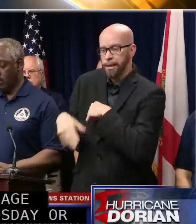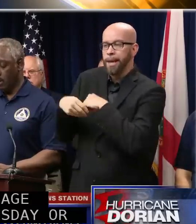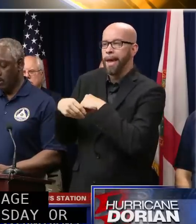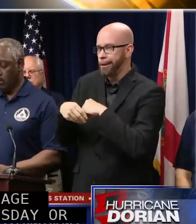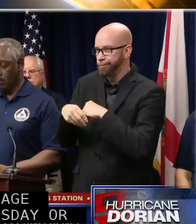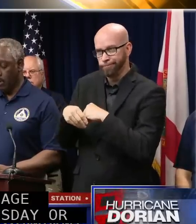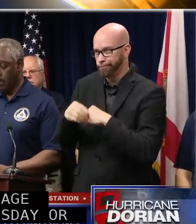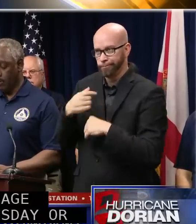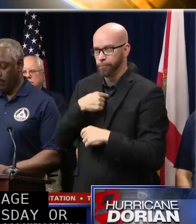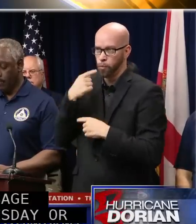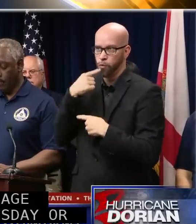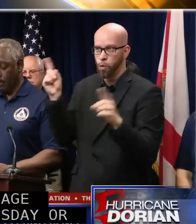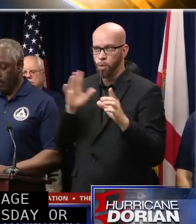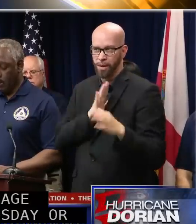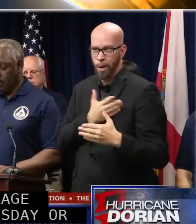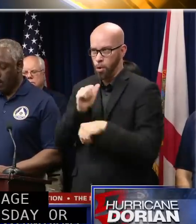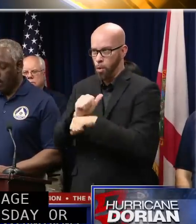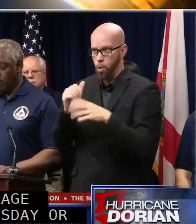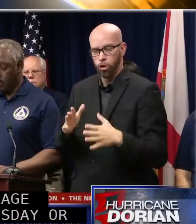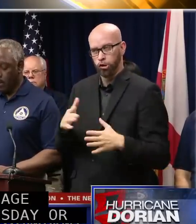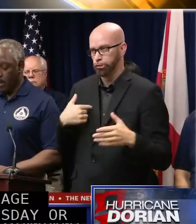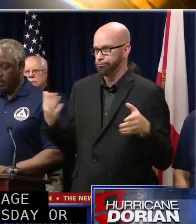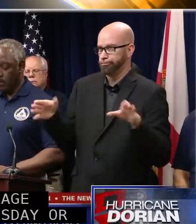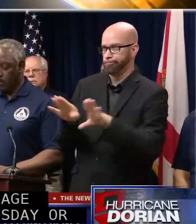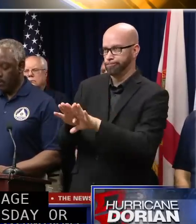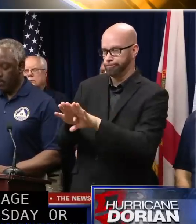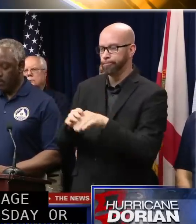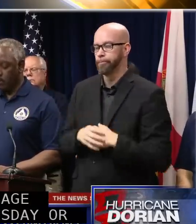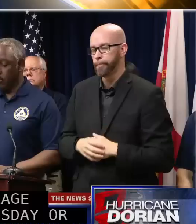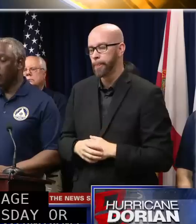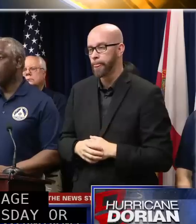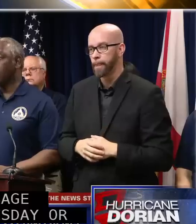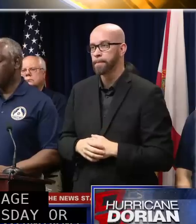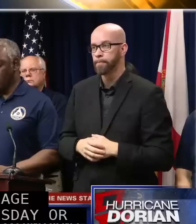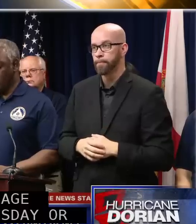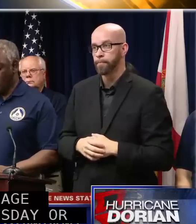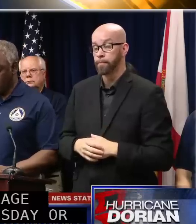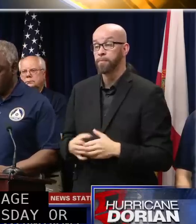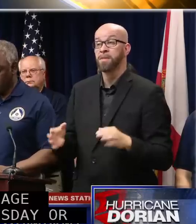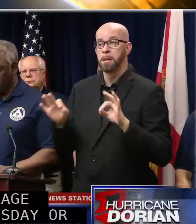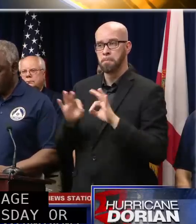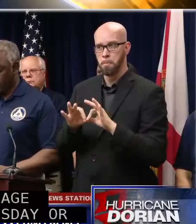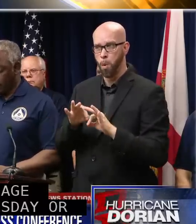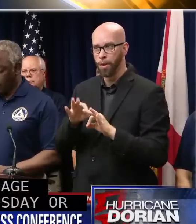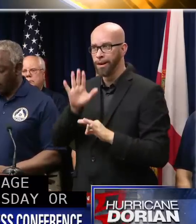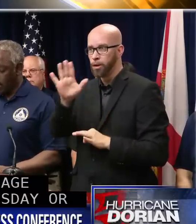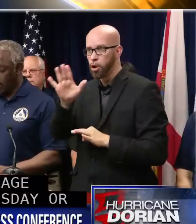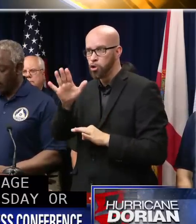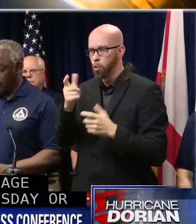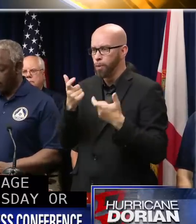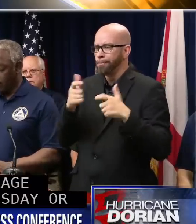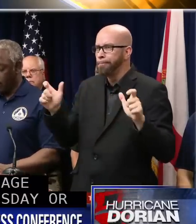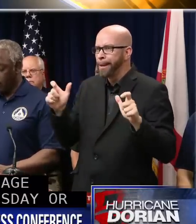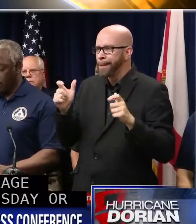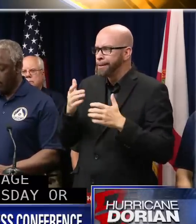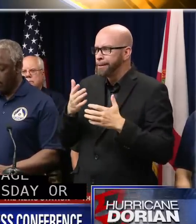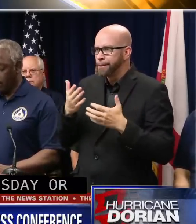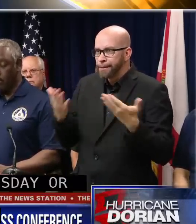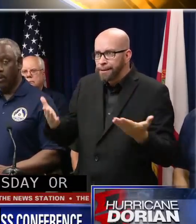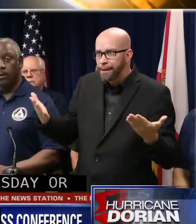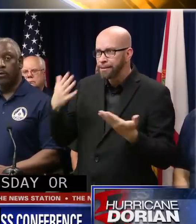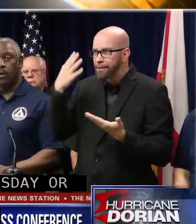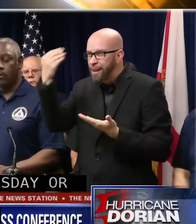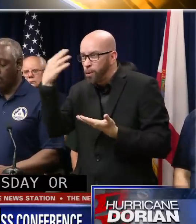previously said to the public. We're also asking you to secure your roll carts, large items, and yard